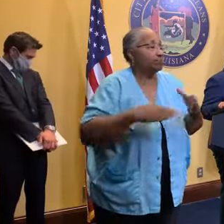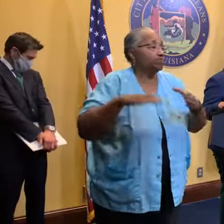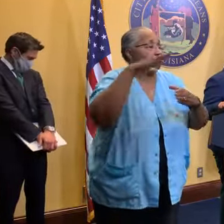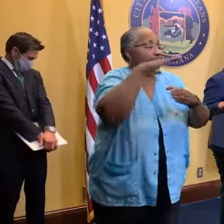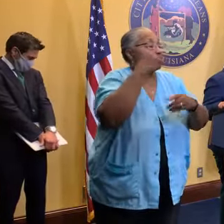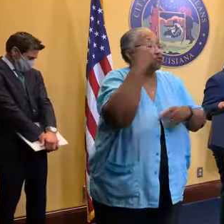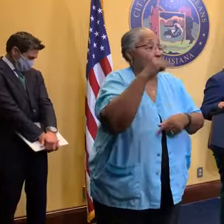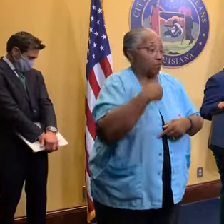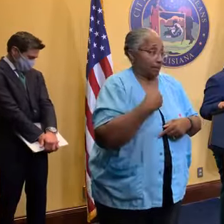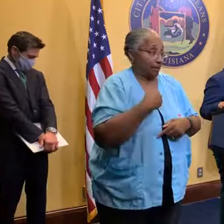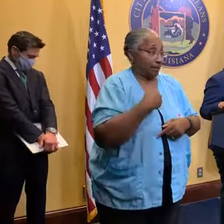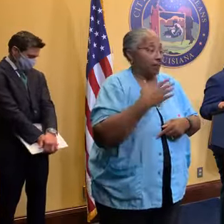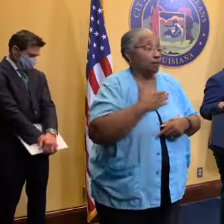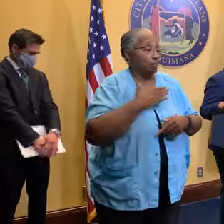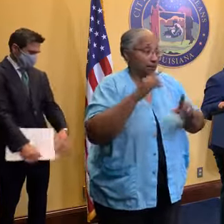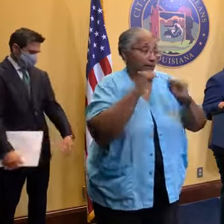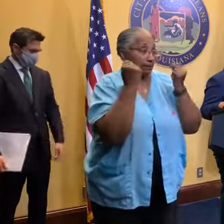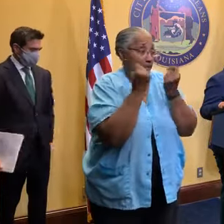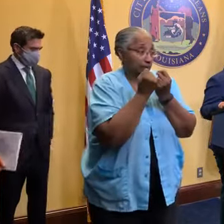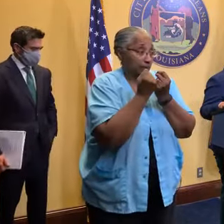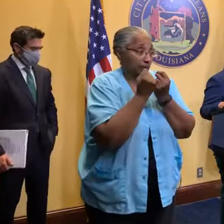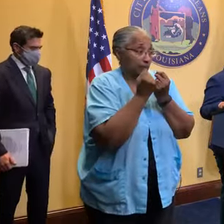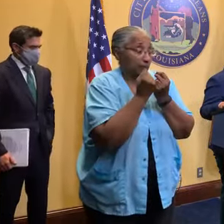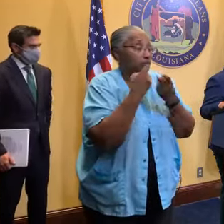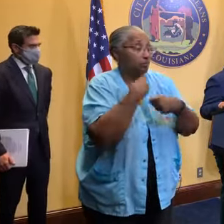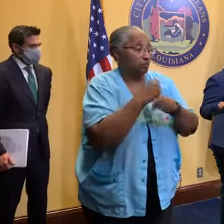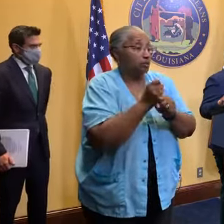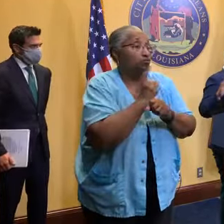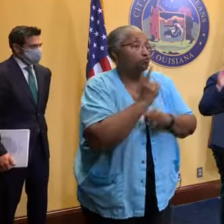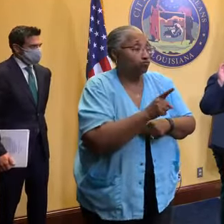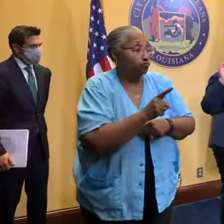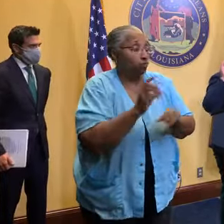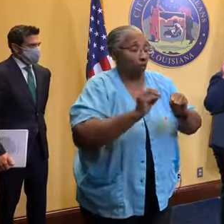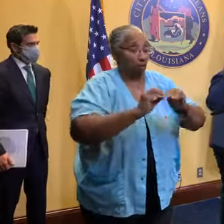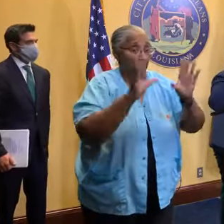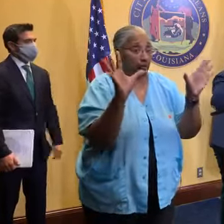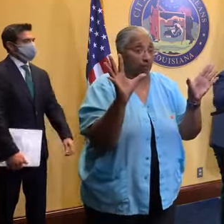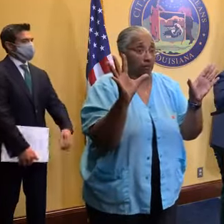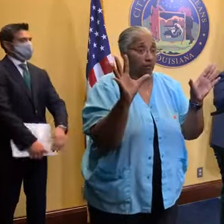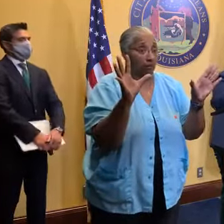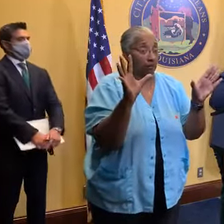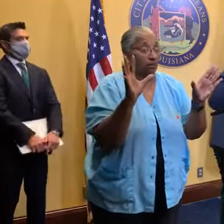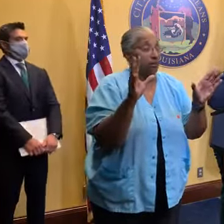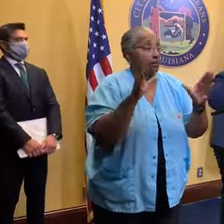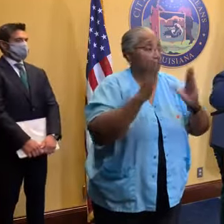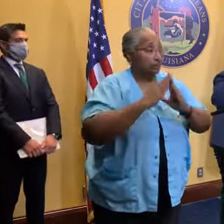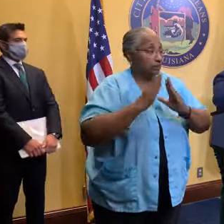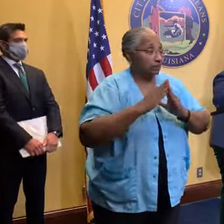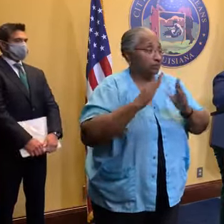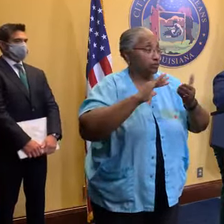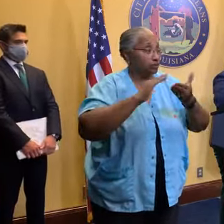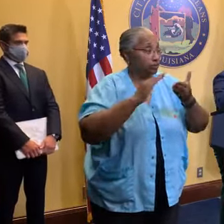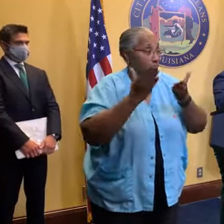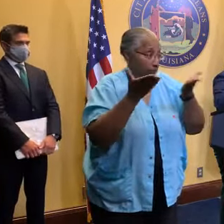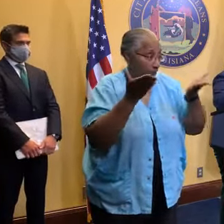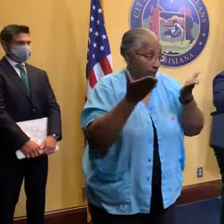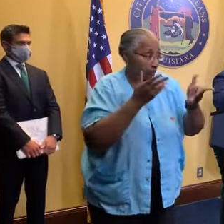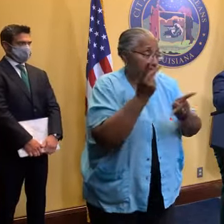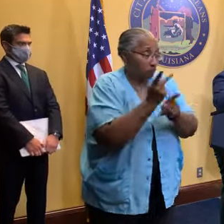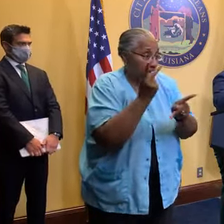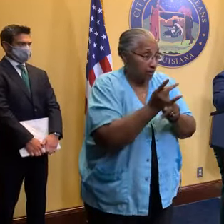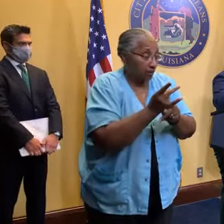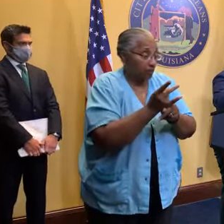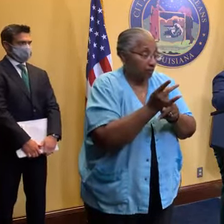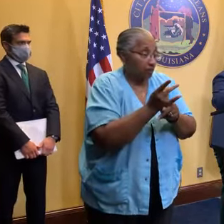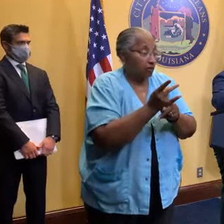me and my leadership team to ensure that we keep city services and the focus on our people